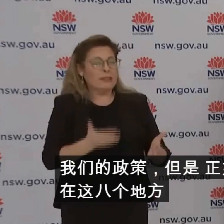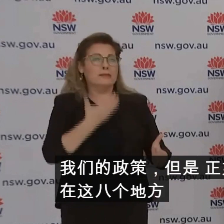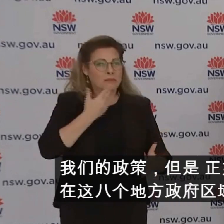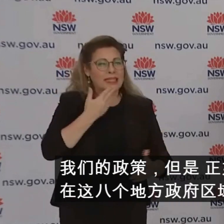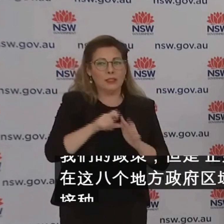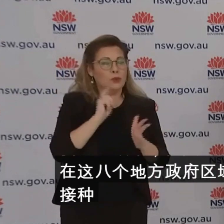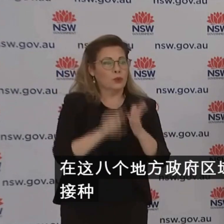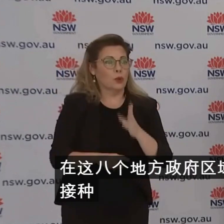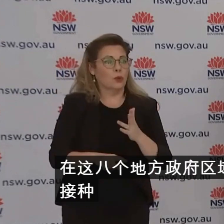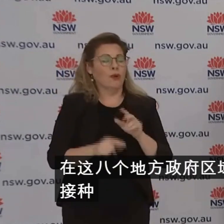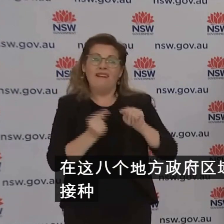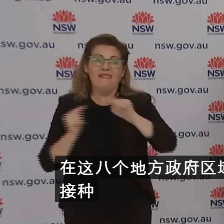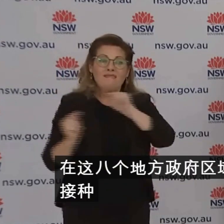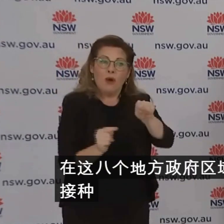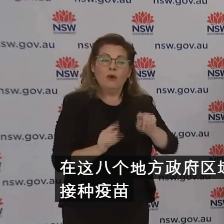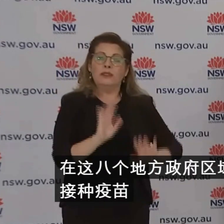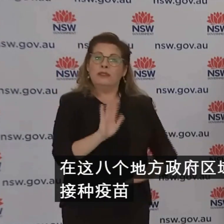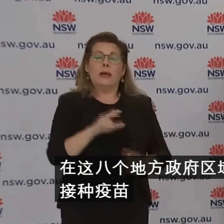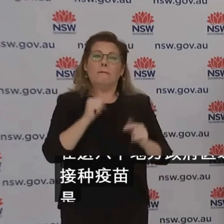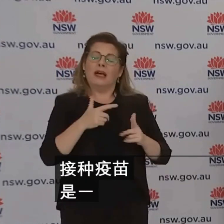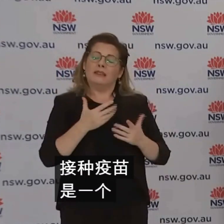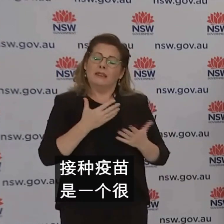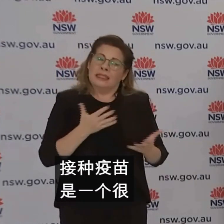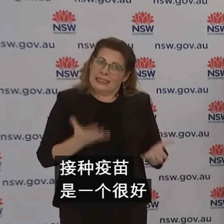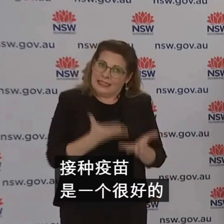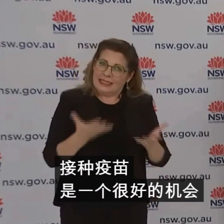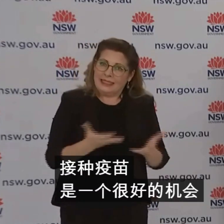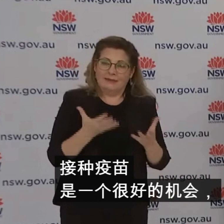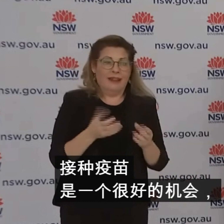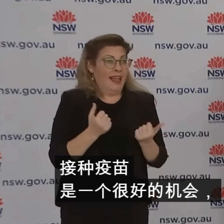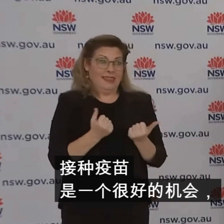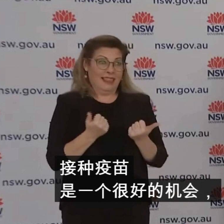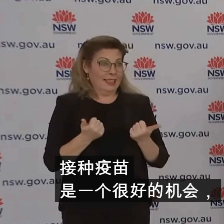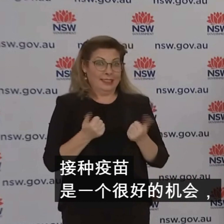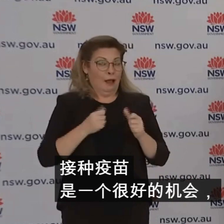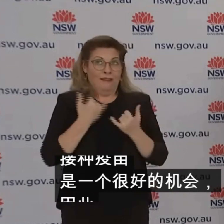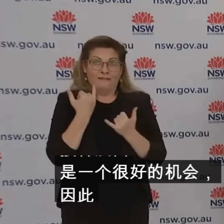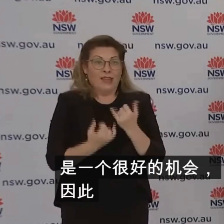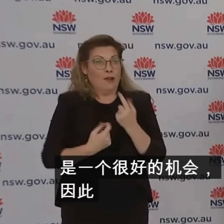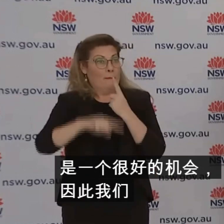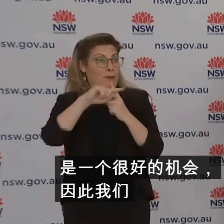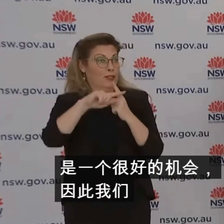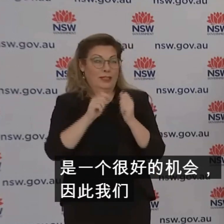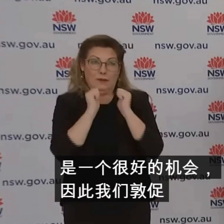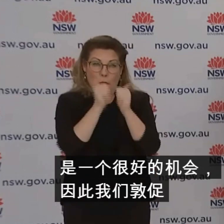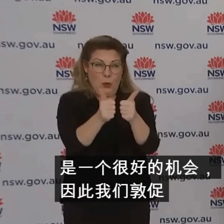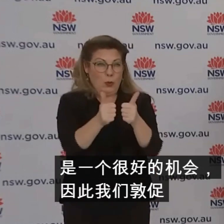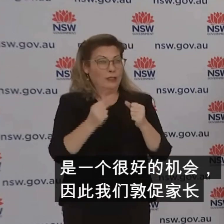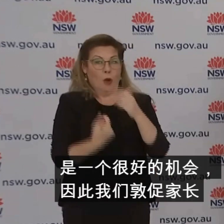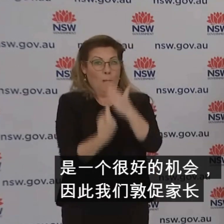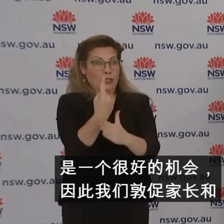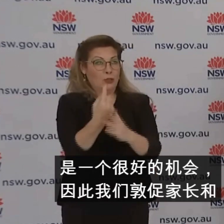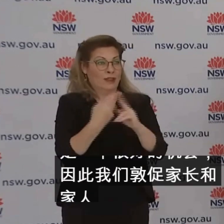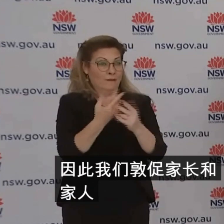those 8 local government areas for every HSC student to get the vaccine is a good opportunity, as the Minister also said. So we're